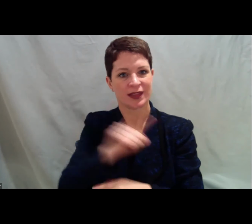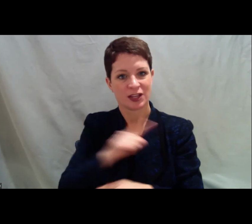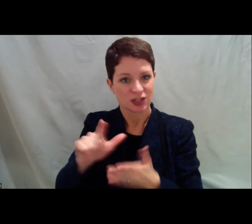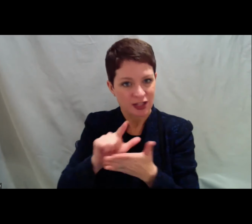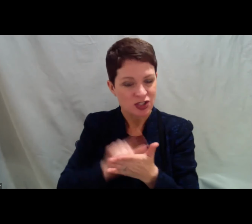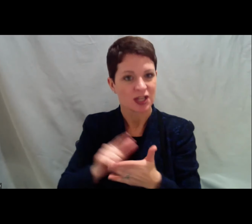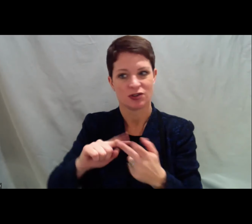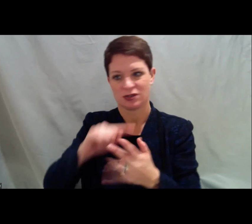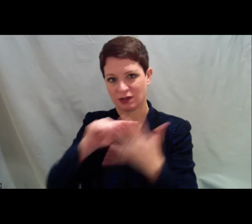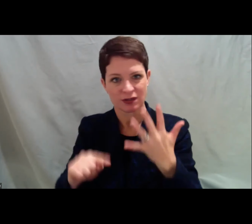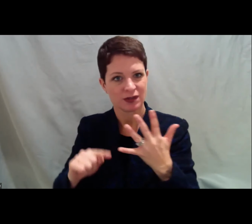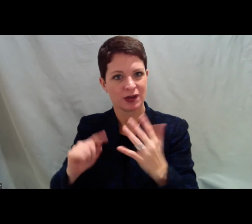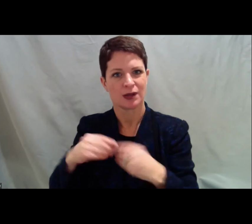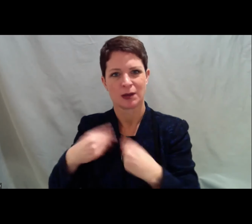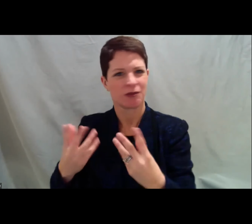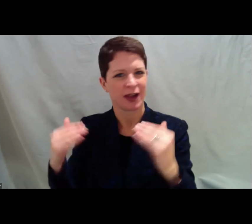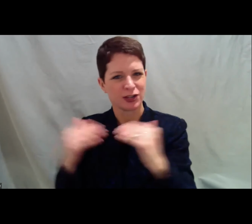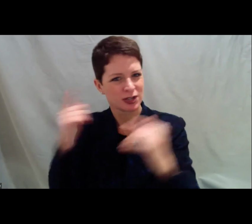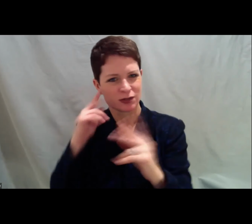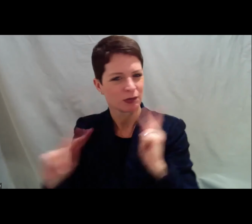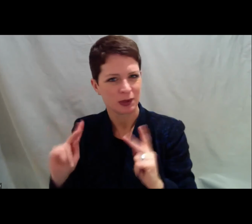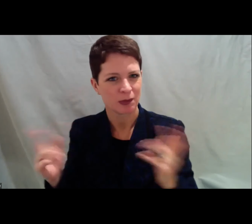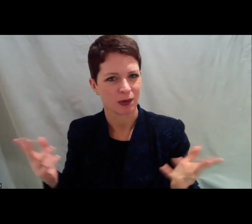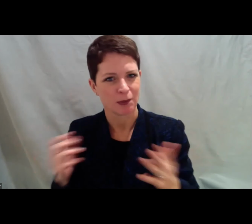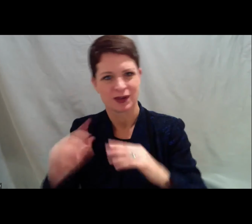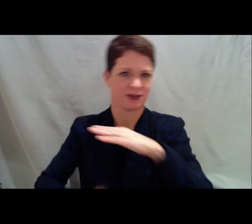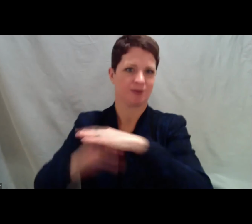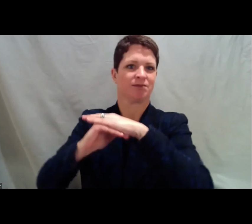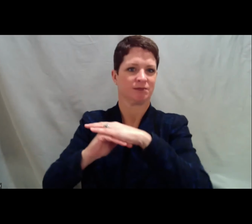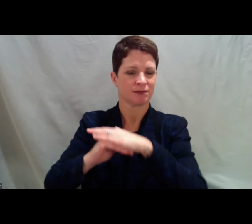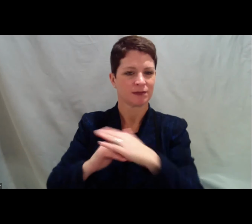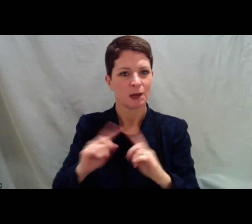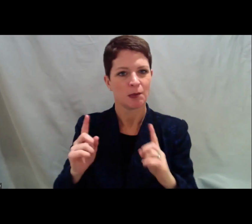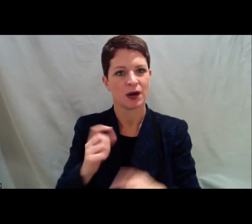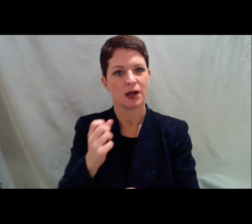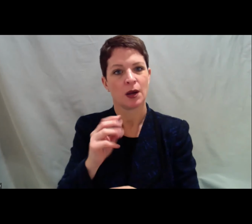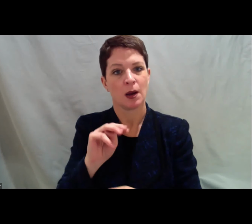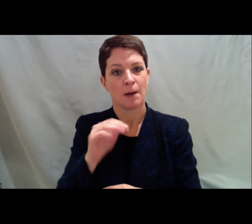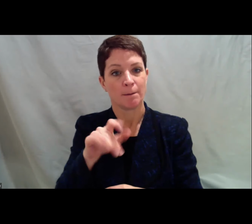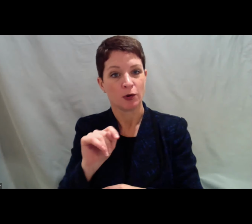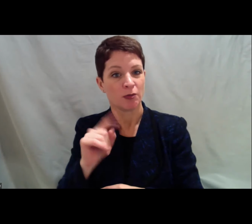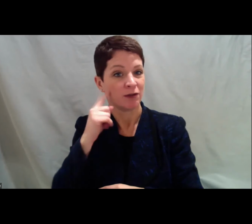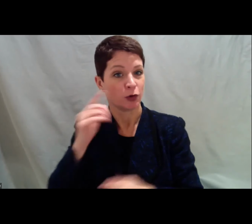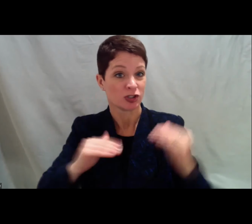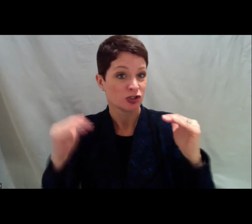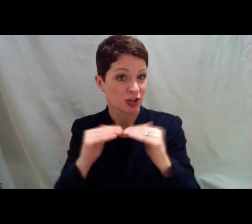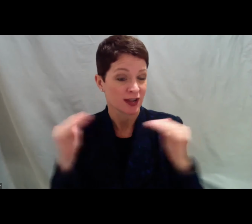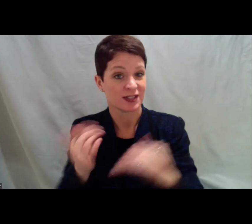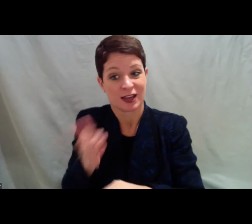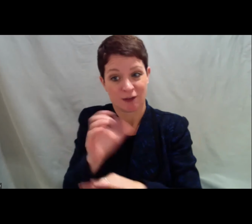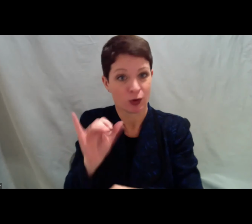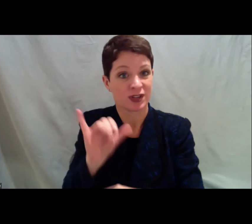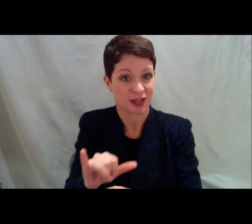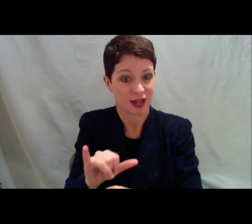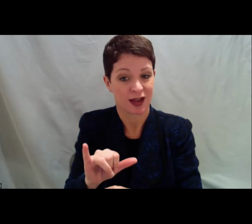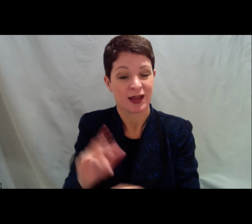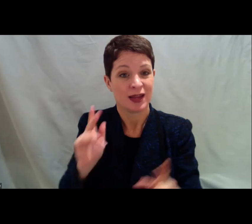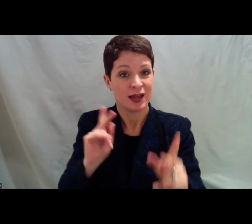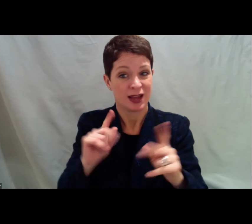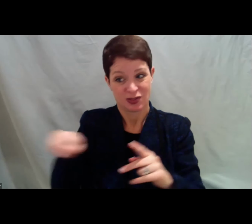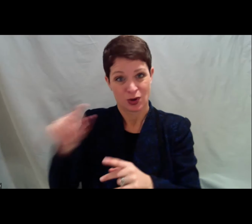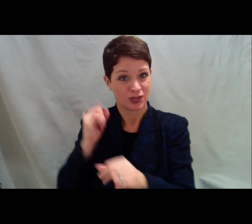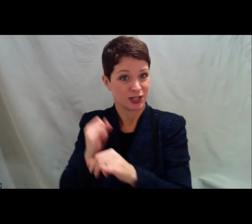produce justice for people. I think movements for justice can force the issue and impose costs on people who those